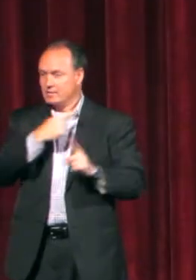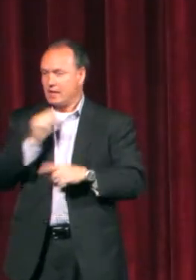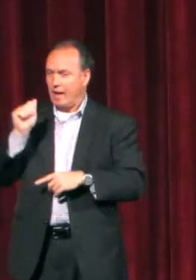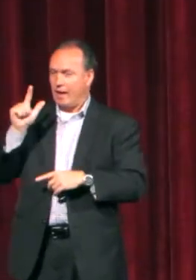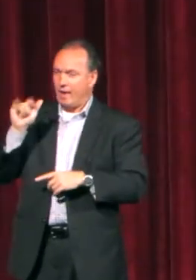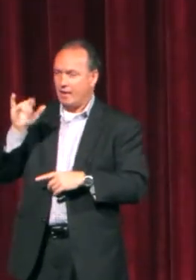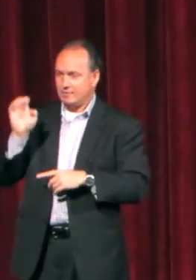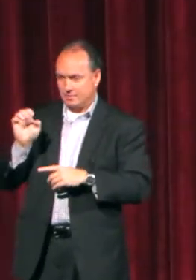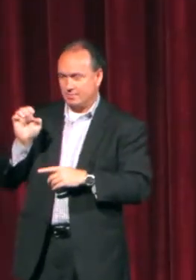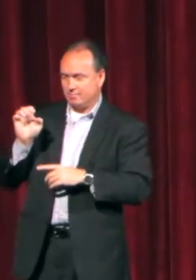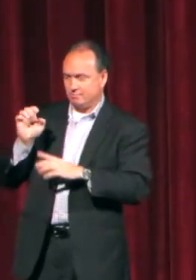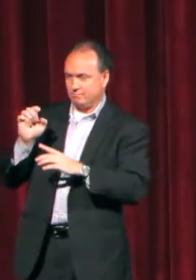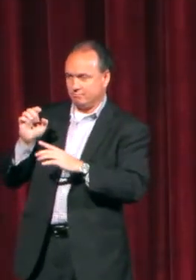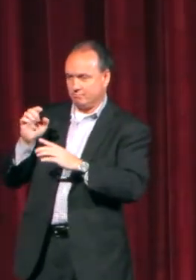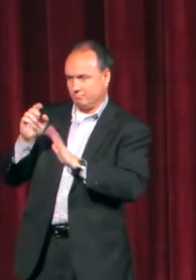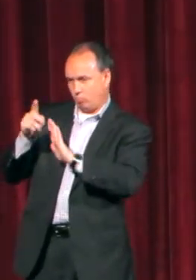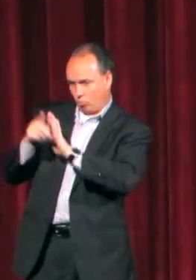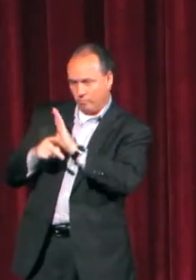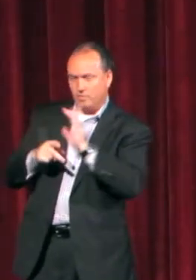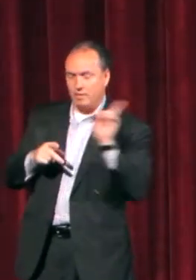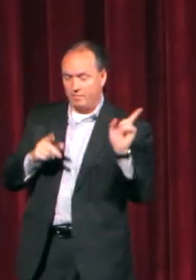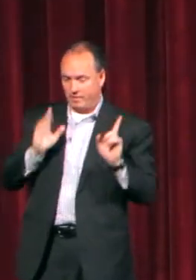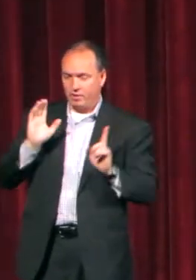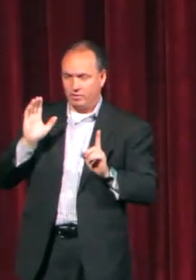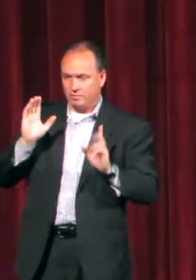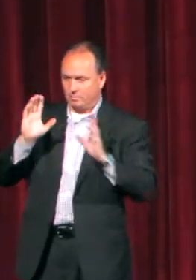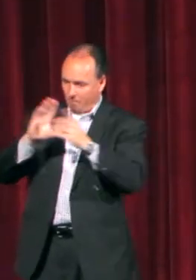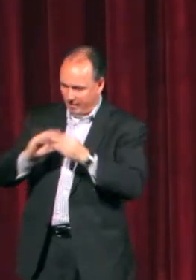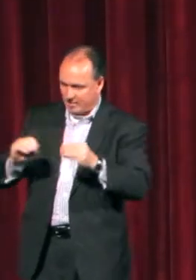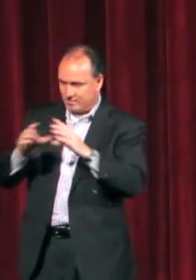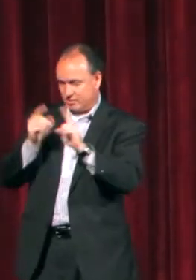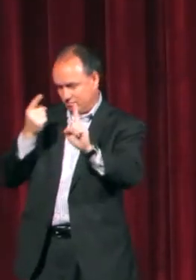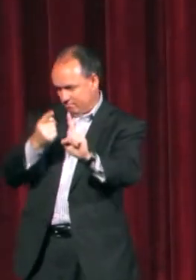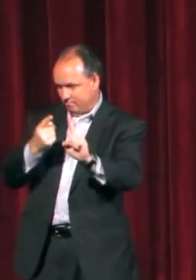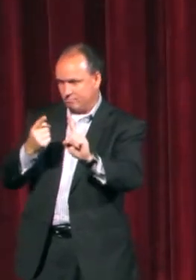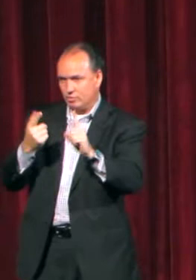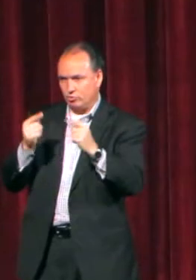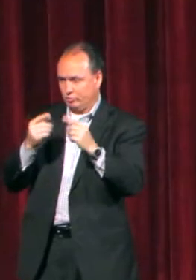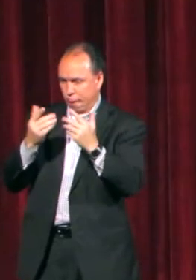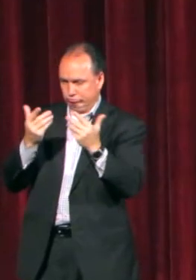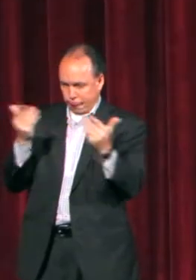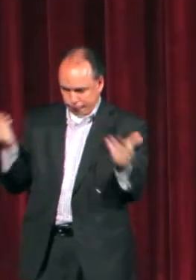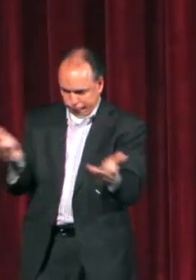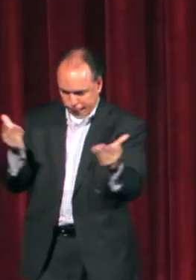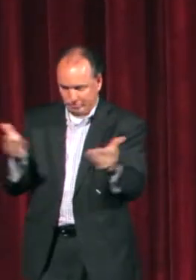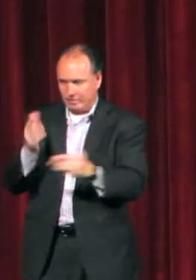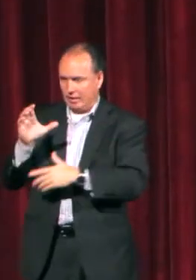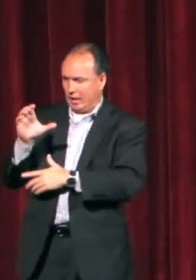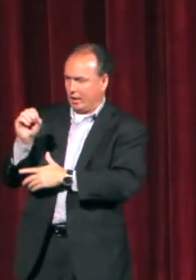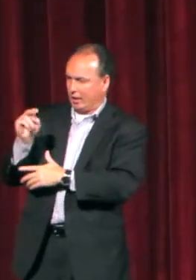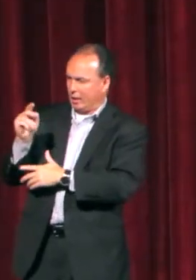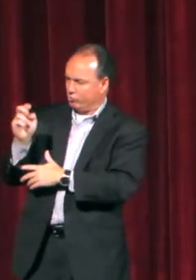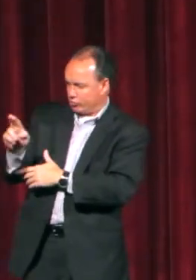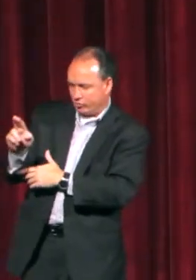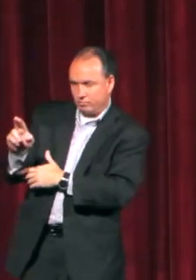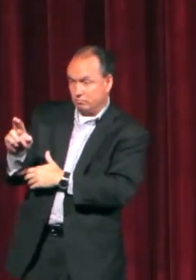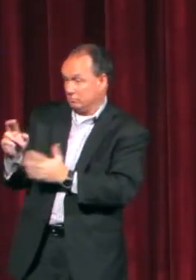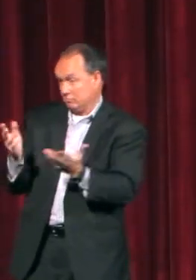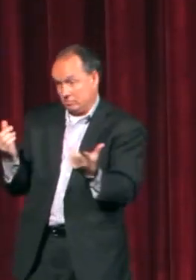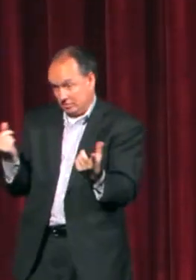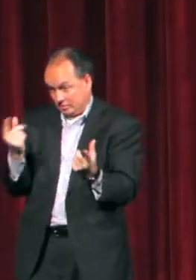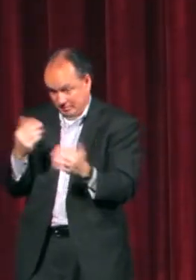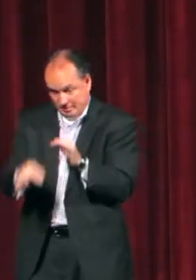ALICE protocol, their version or the message that they're trying to get across for countering is